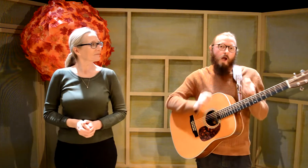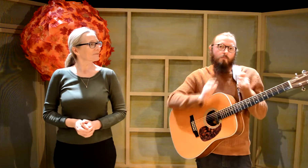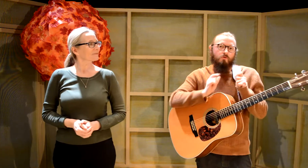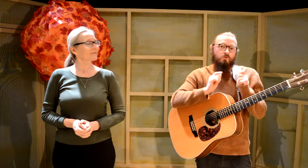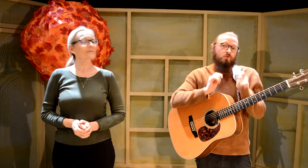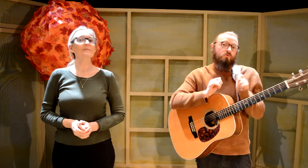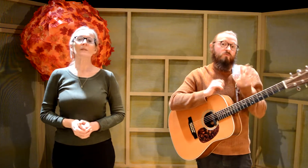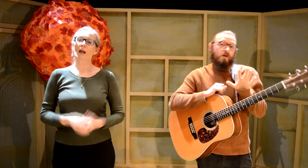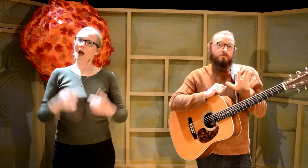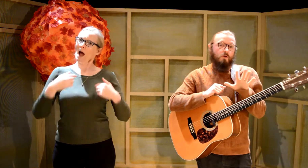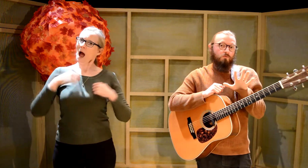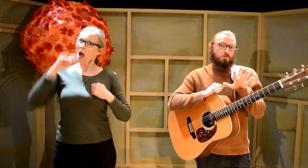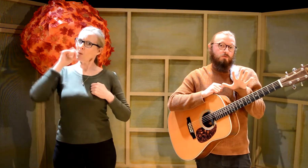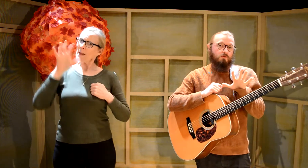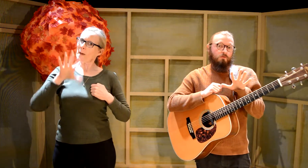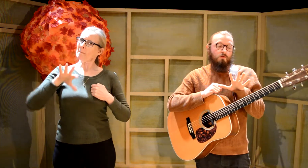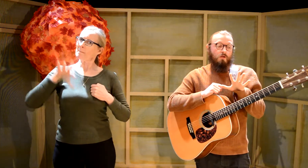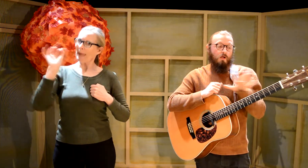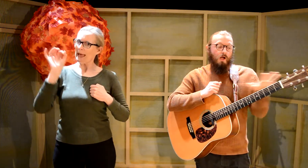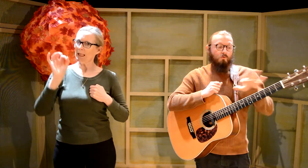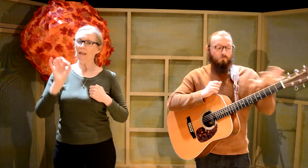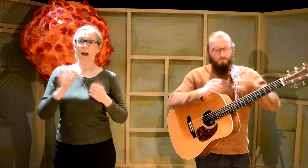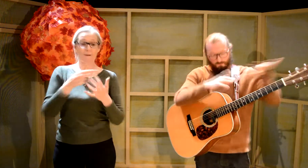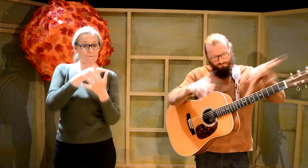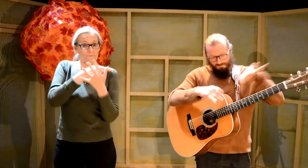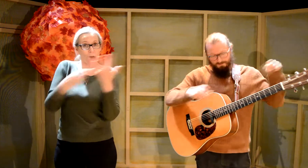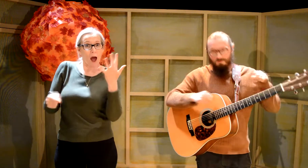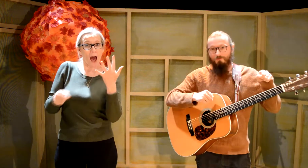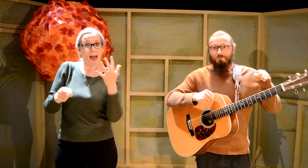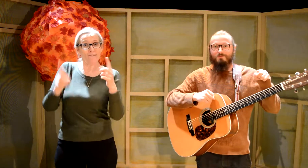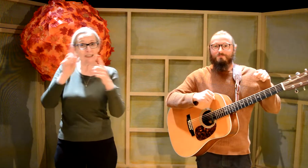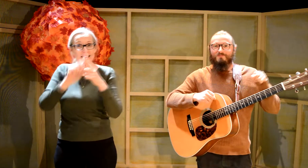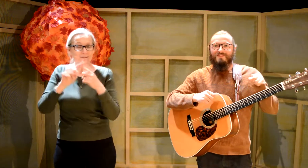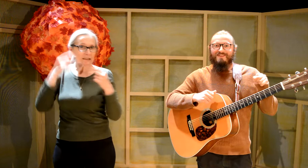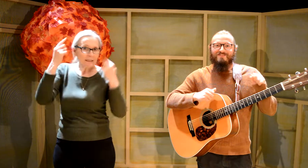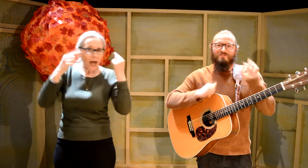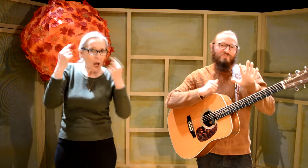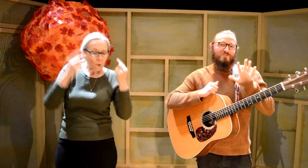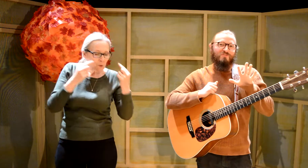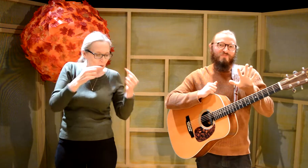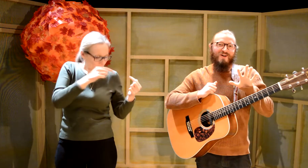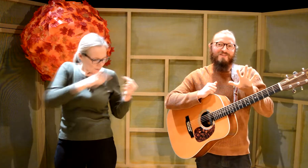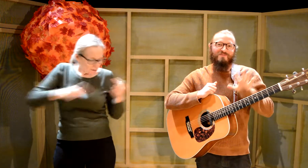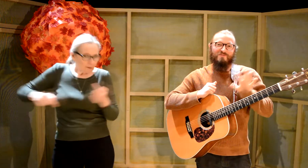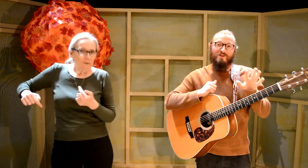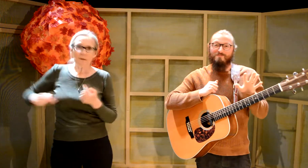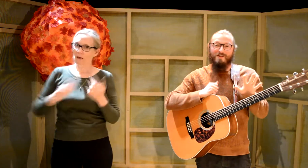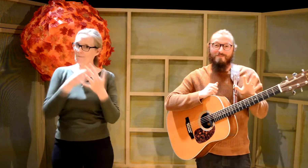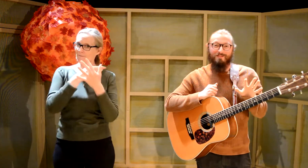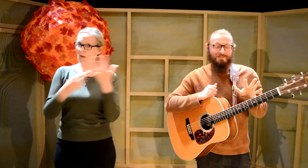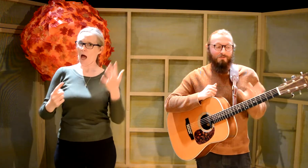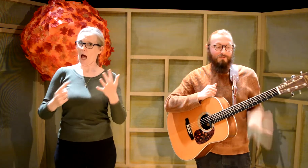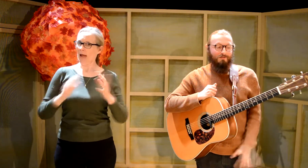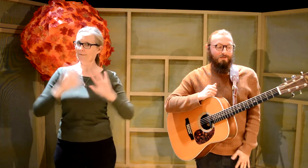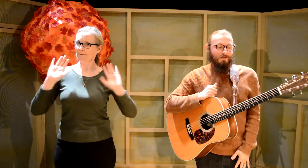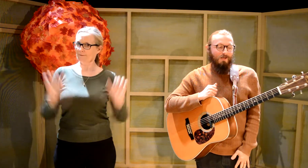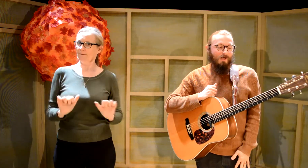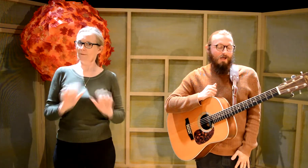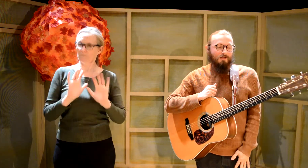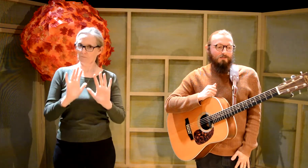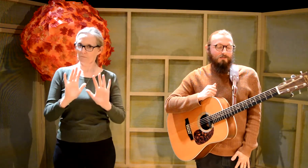So I'm going to choose 5 notes out of all of these notes. Just going to choose 5 to write my melody